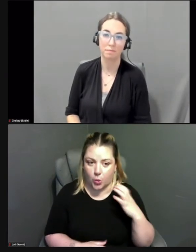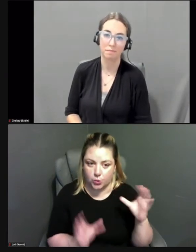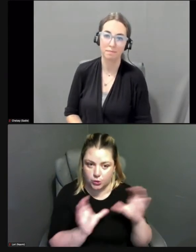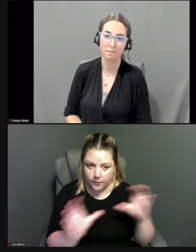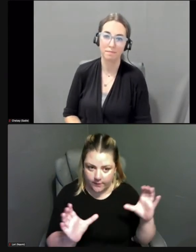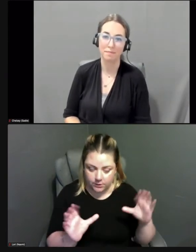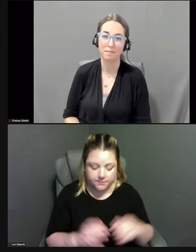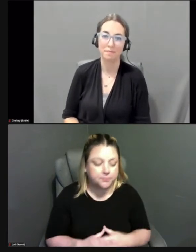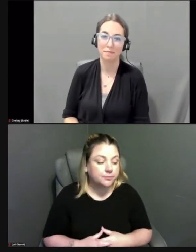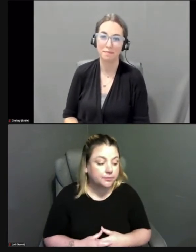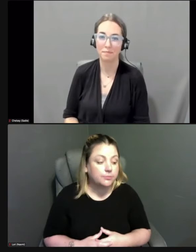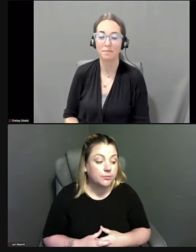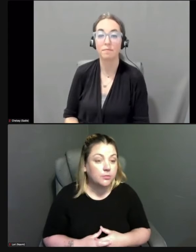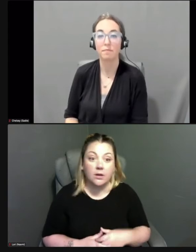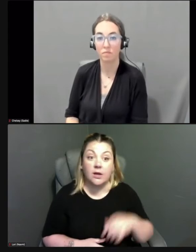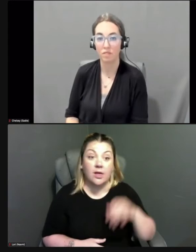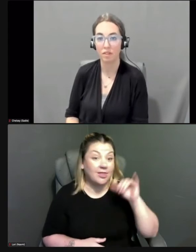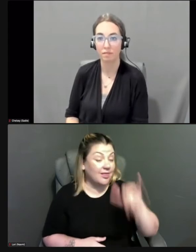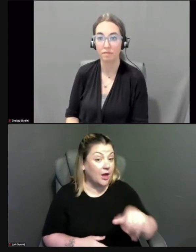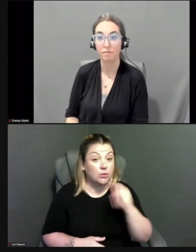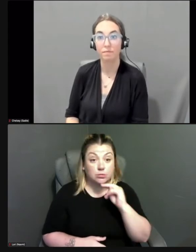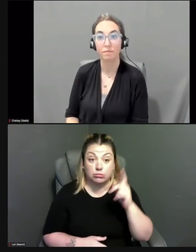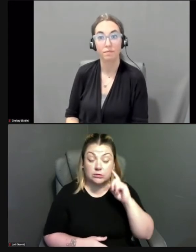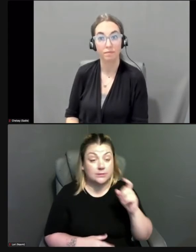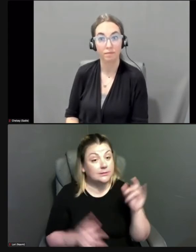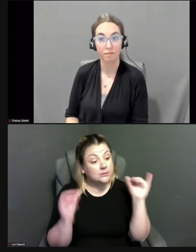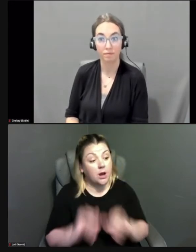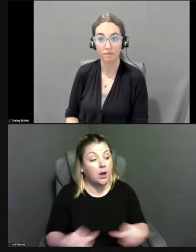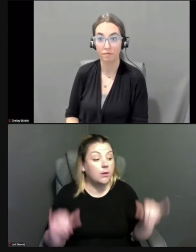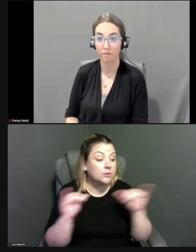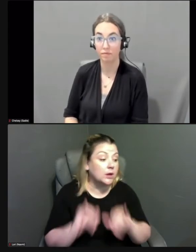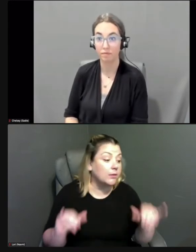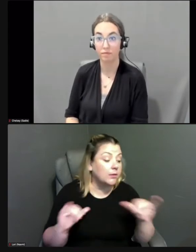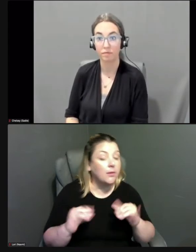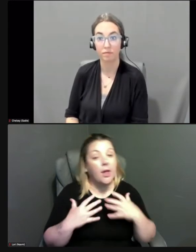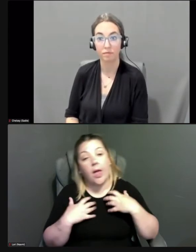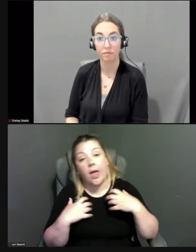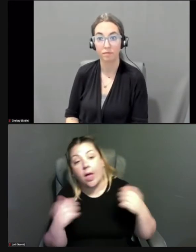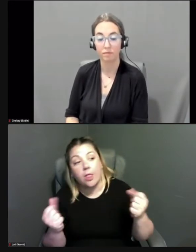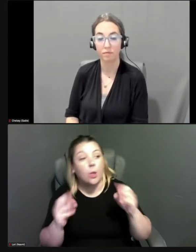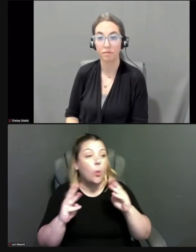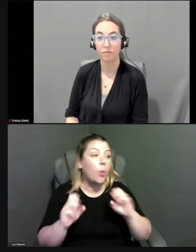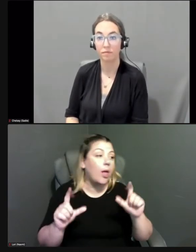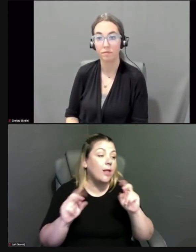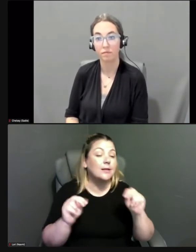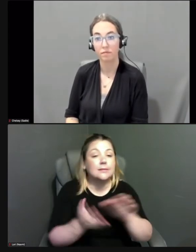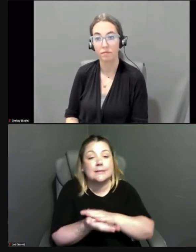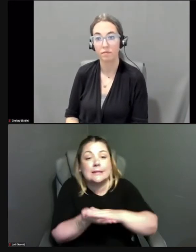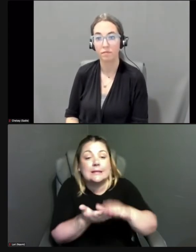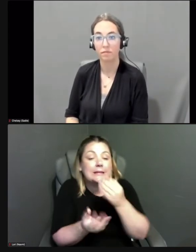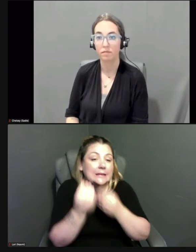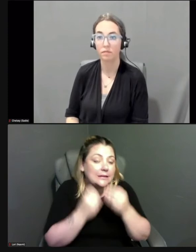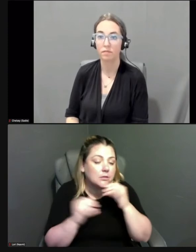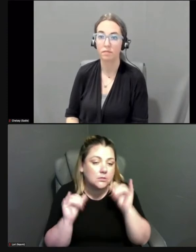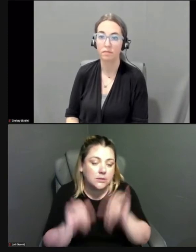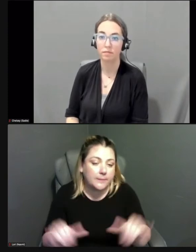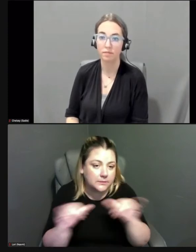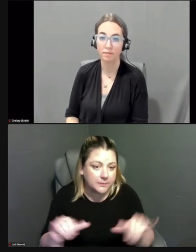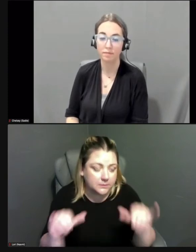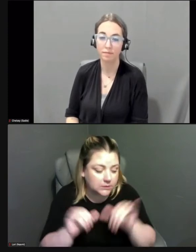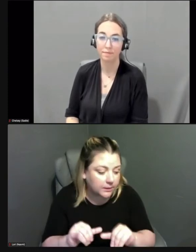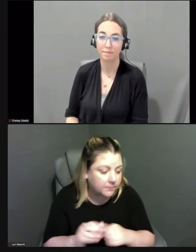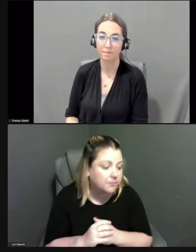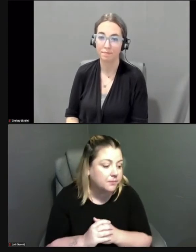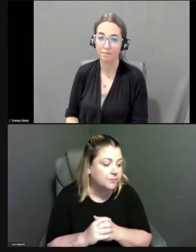very much reinforced these concepts of health and wellness and clean eating and all of that stuff. And so basically that was like the